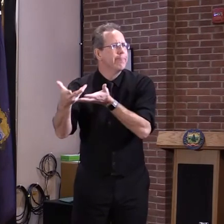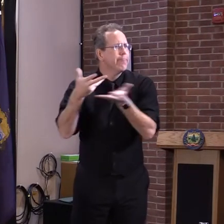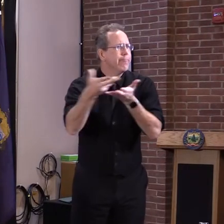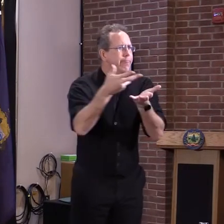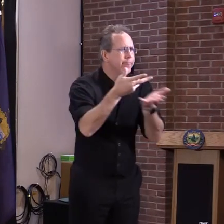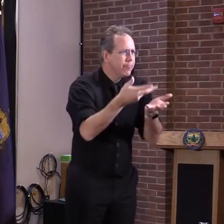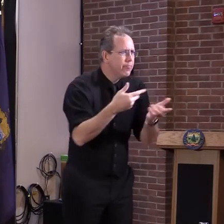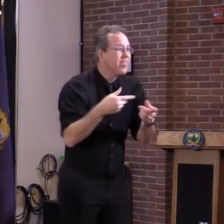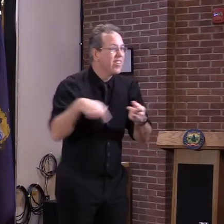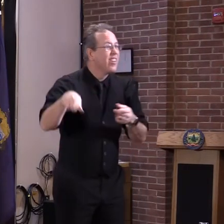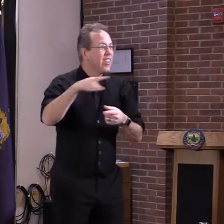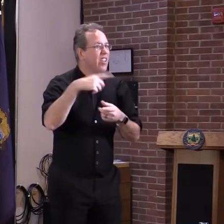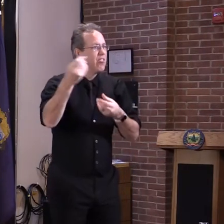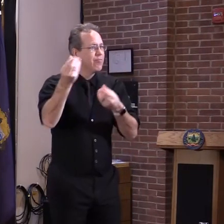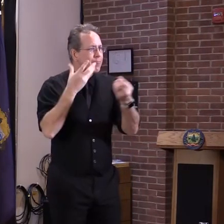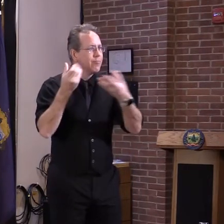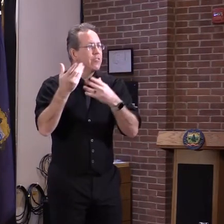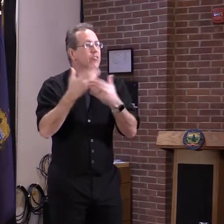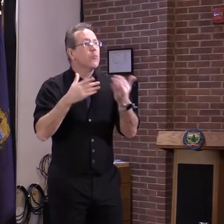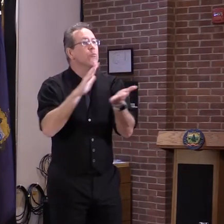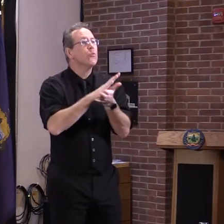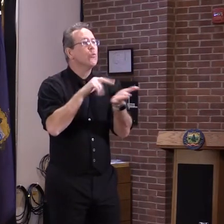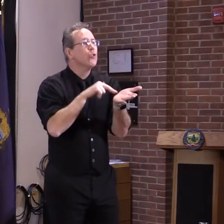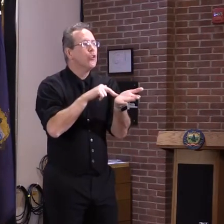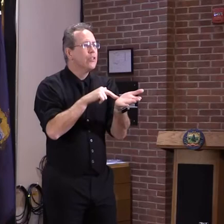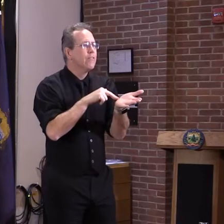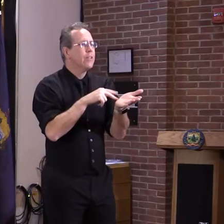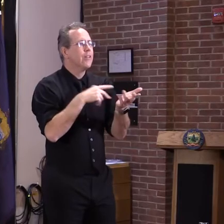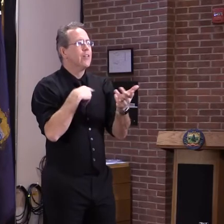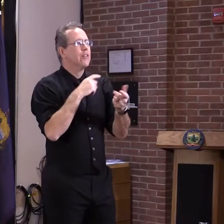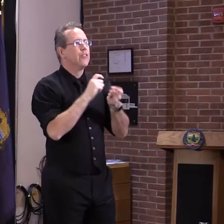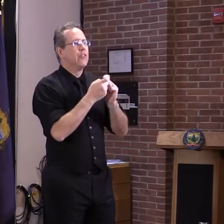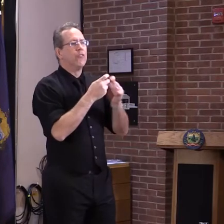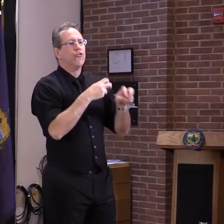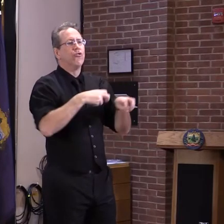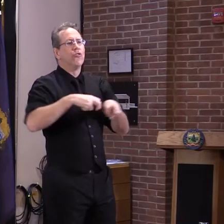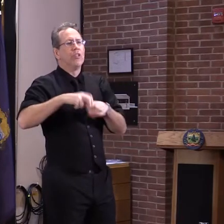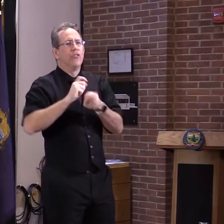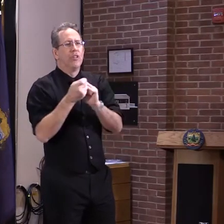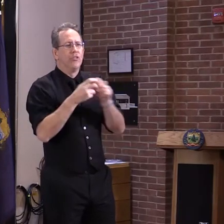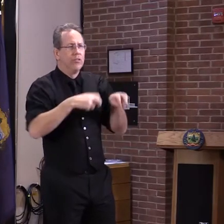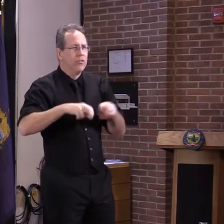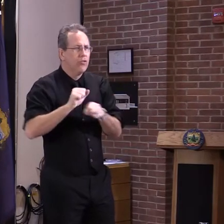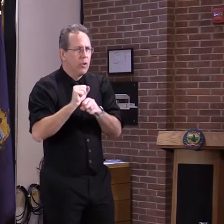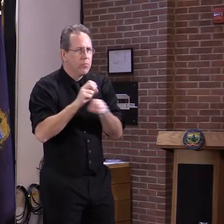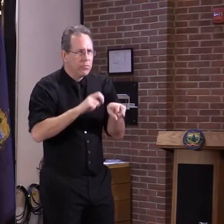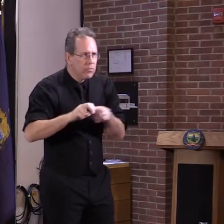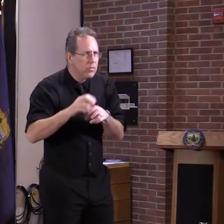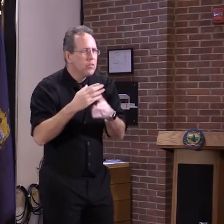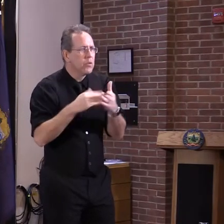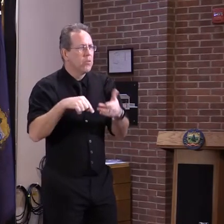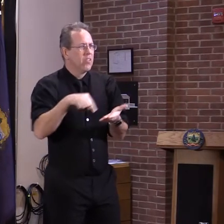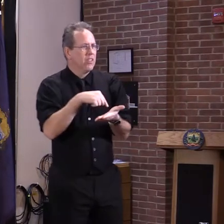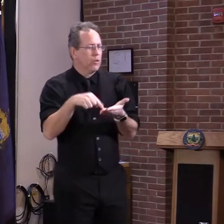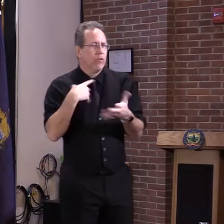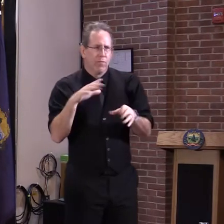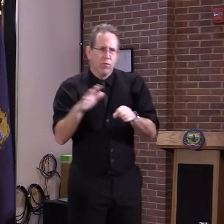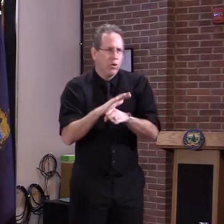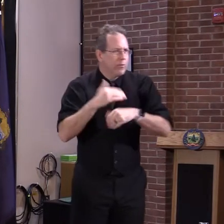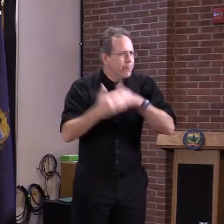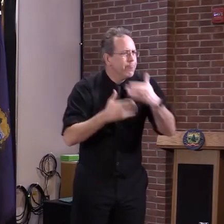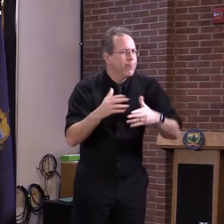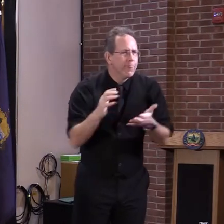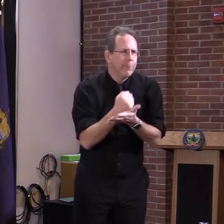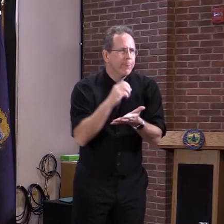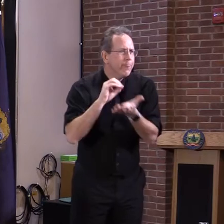to me that some nurses were still in a transition phase, but I think in particular this week it is being fully implemented. And